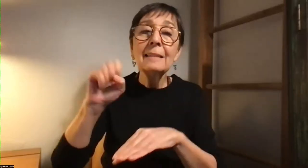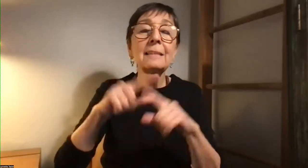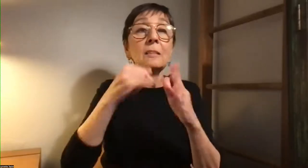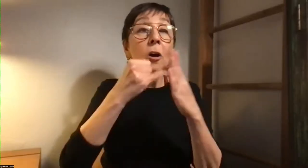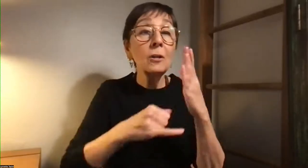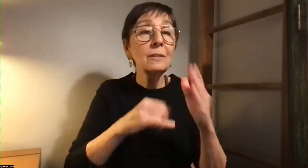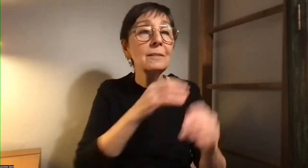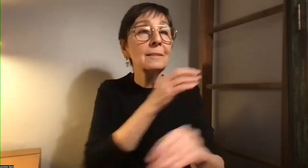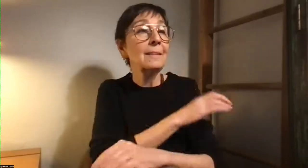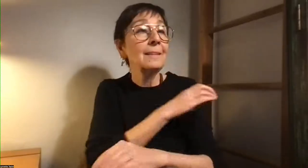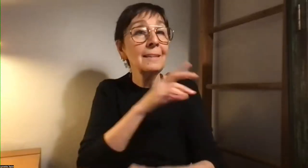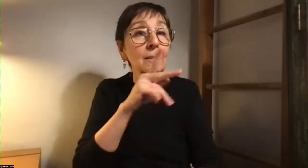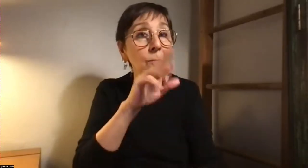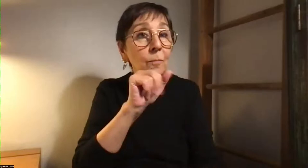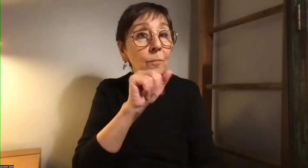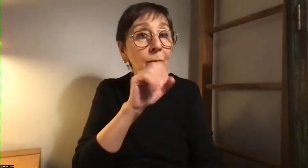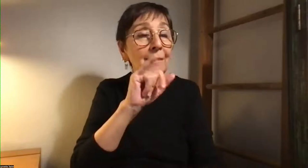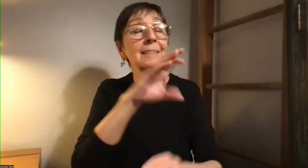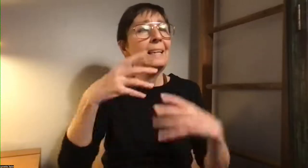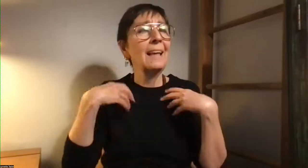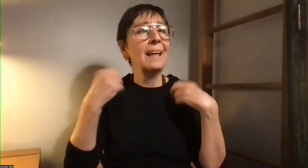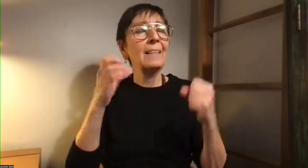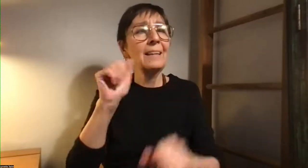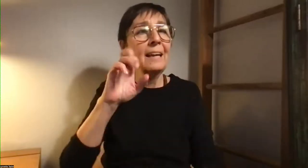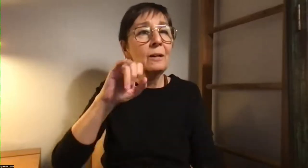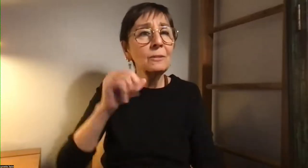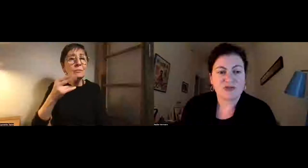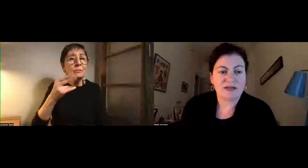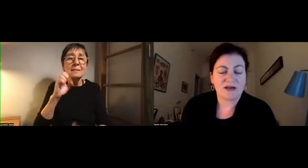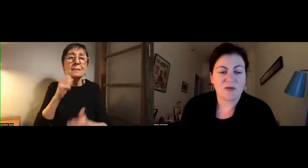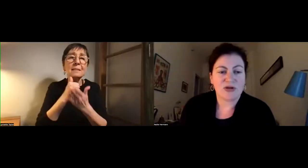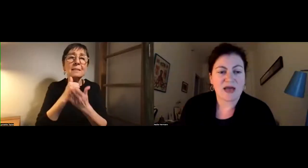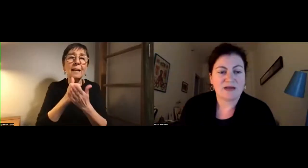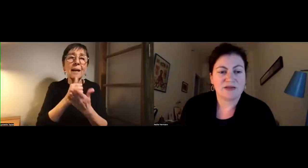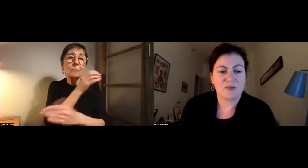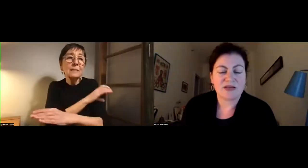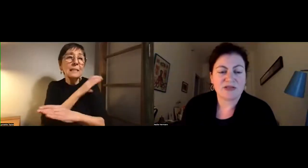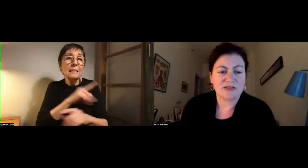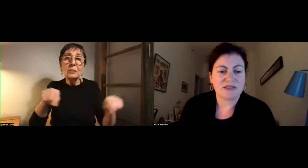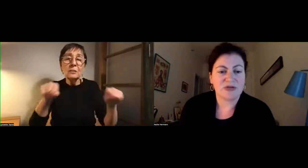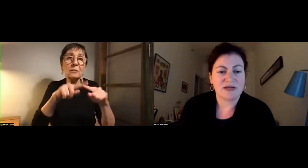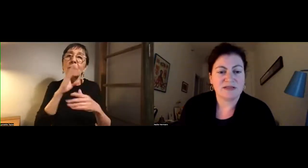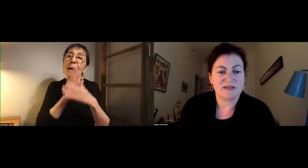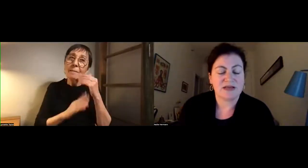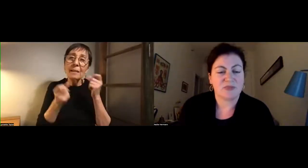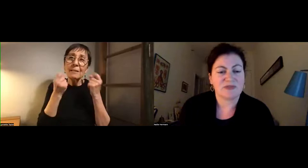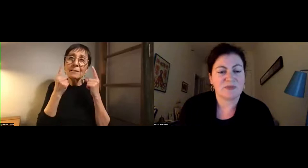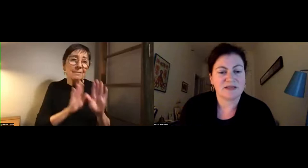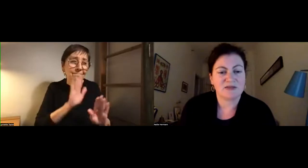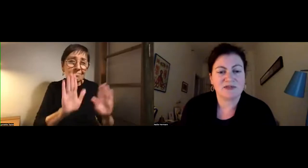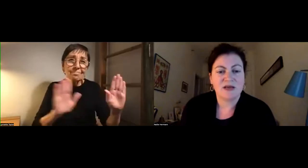and healthcare justice. Narrative training equips clinicians to humbly try to comprehend their patients' experiences